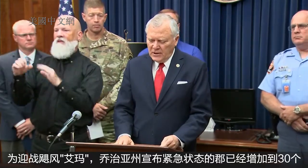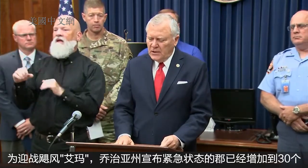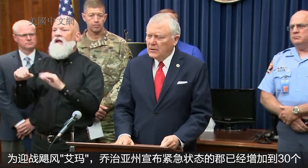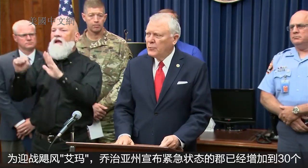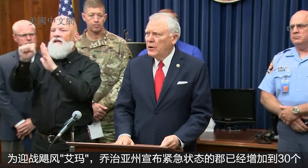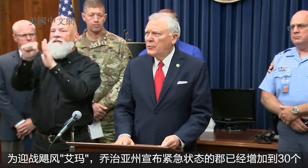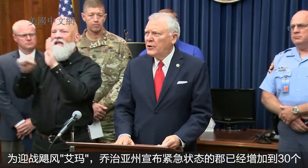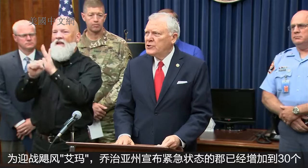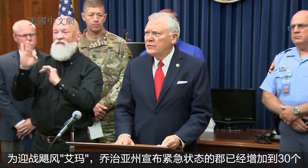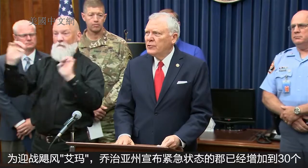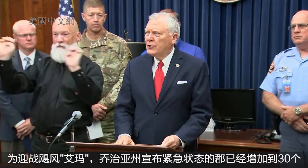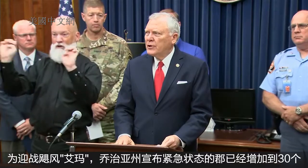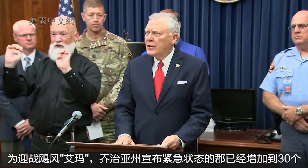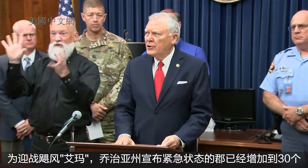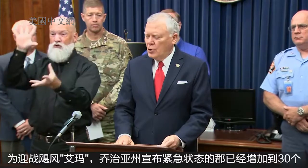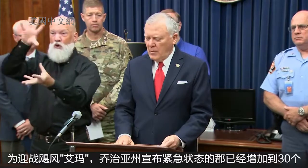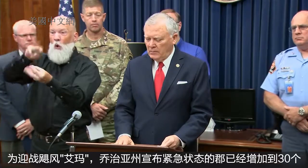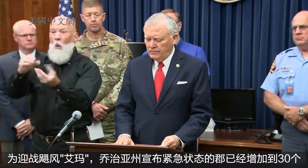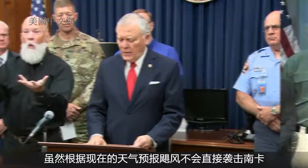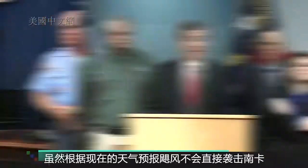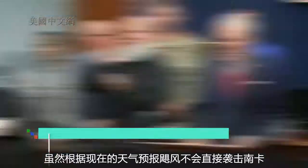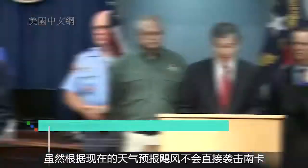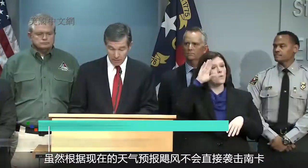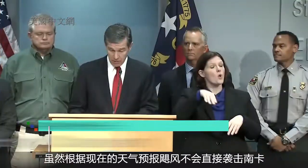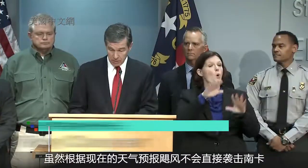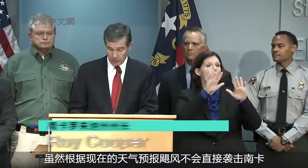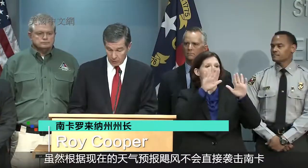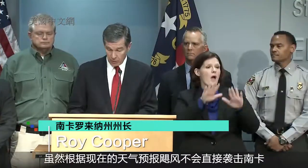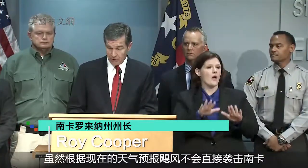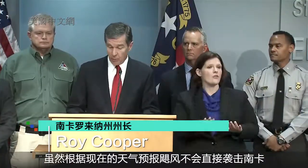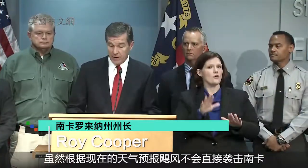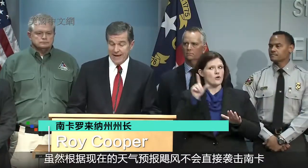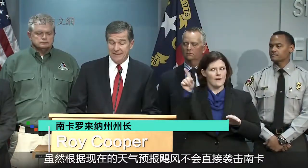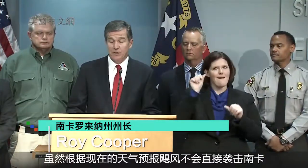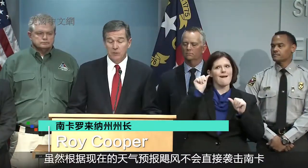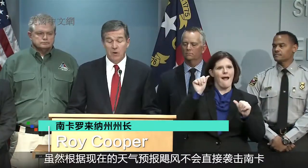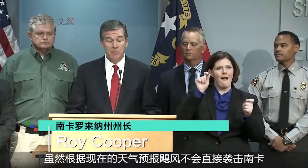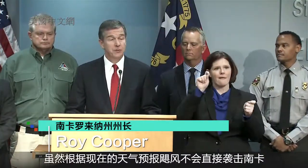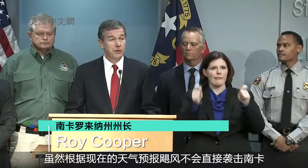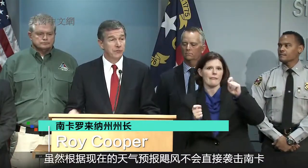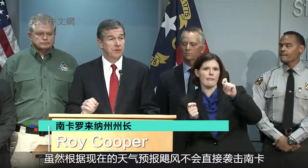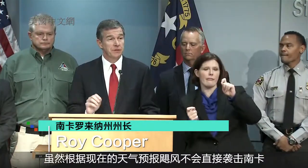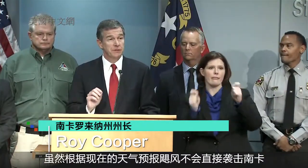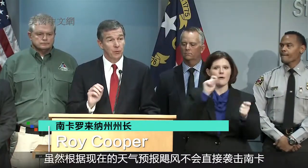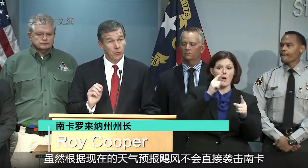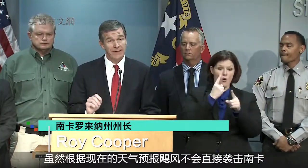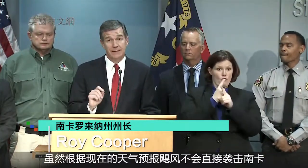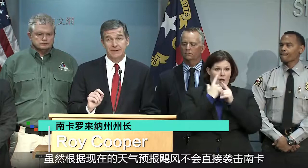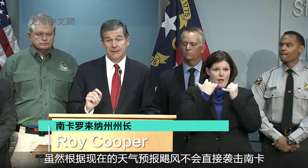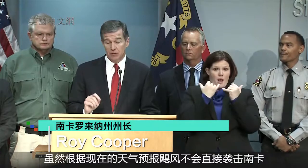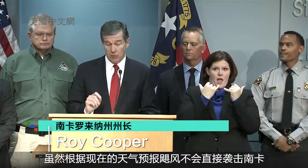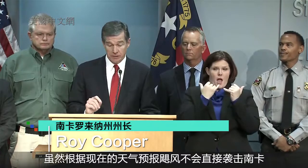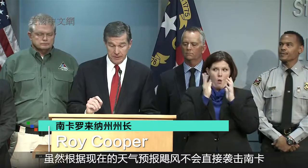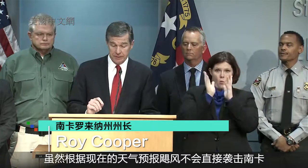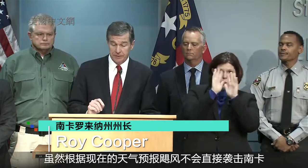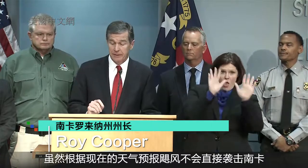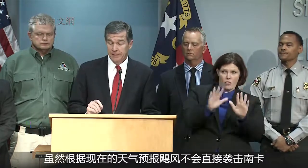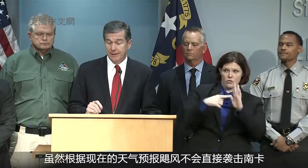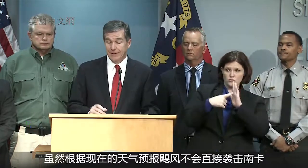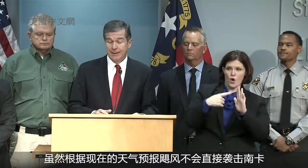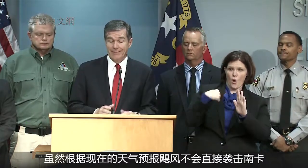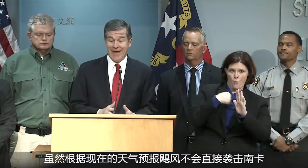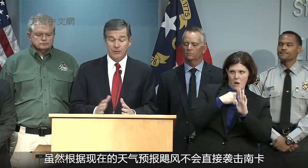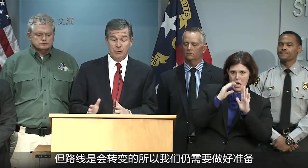counties in preparation for Hurricane Irma. Even though the current forecast no longer shows us directly in the